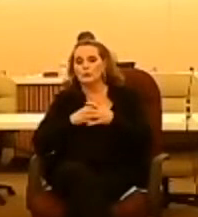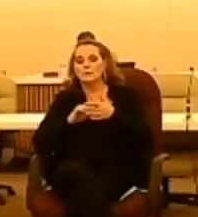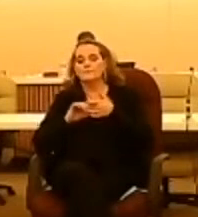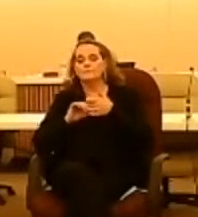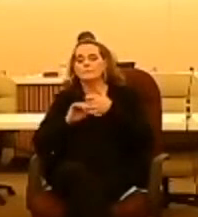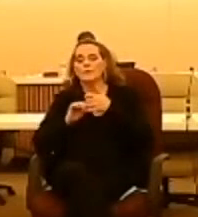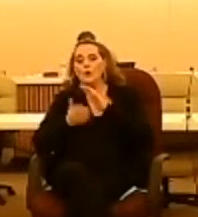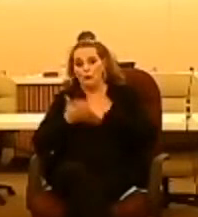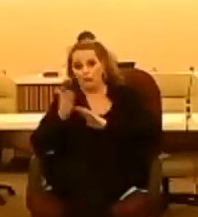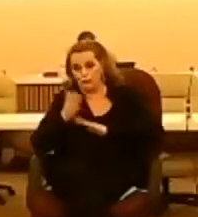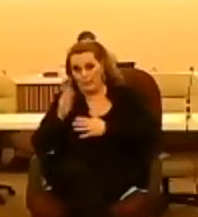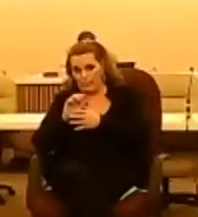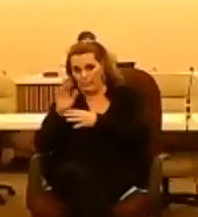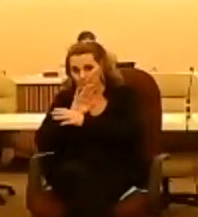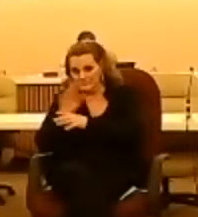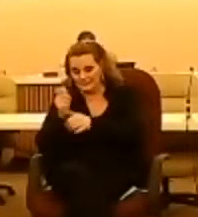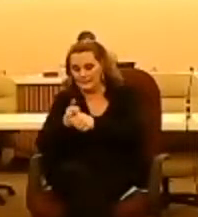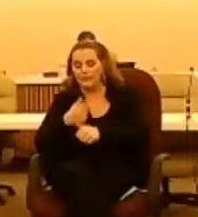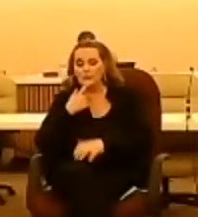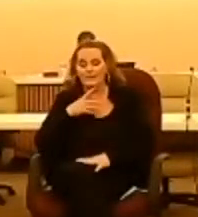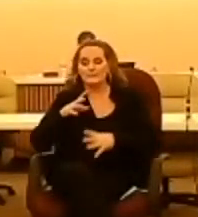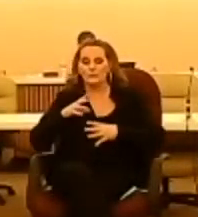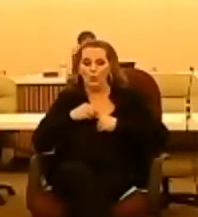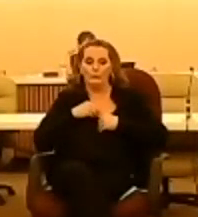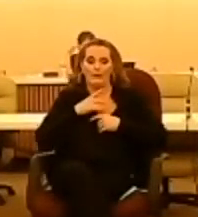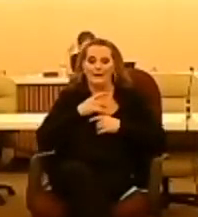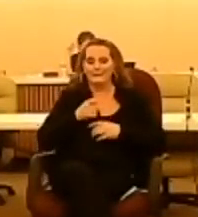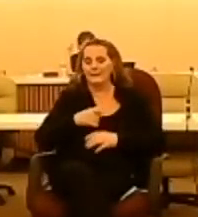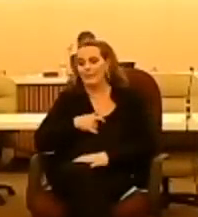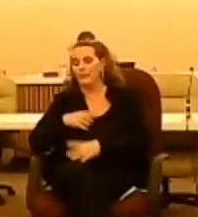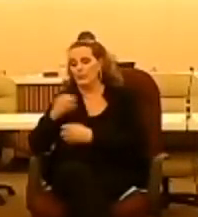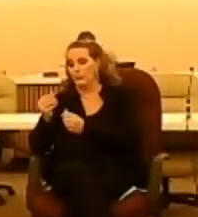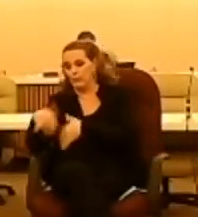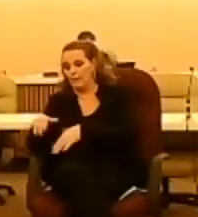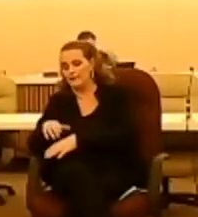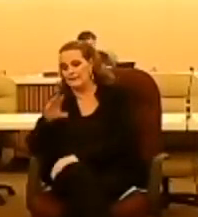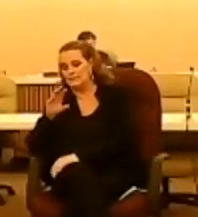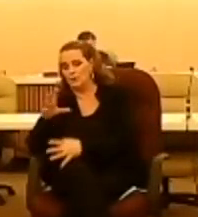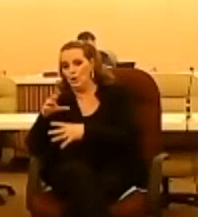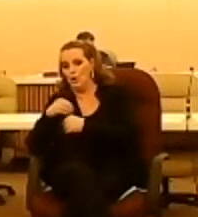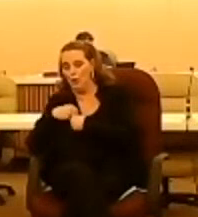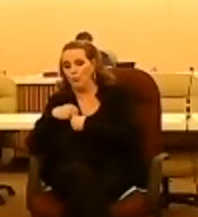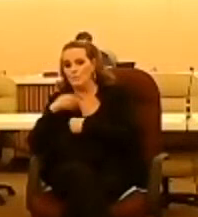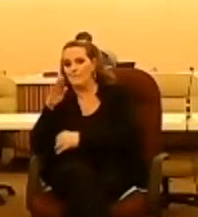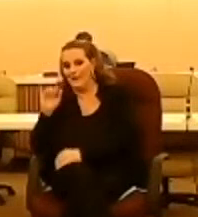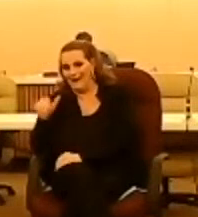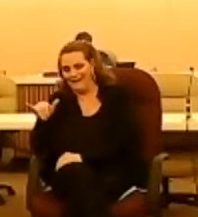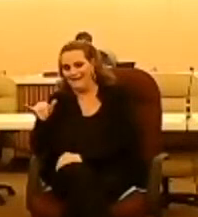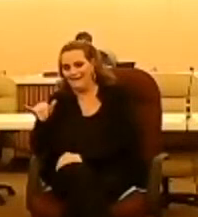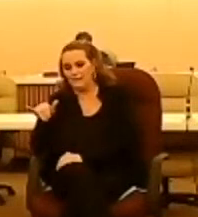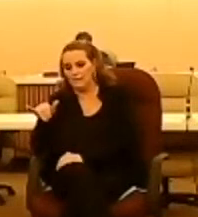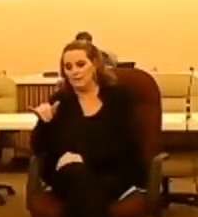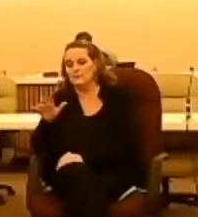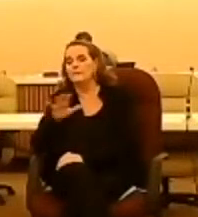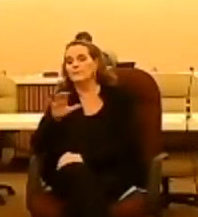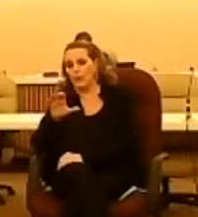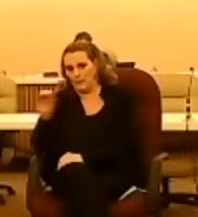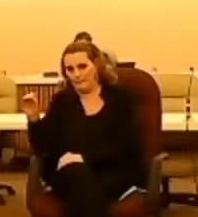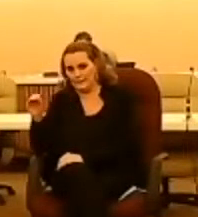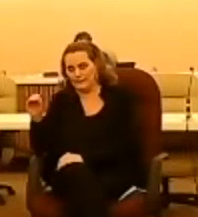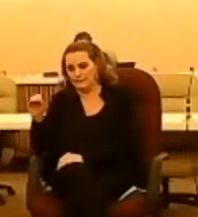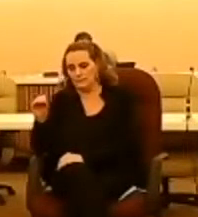but is the right. business is owned by, and the property is owned by the company, you know,